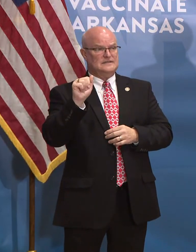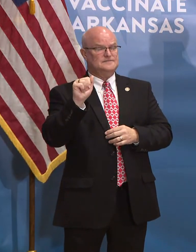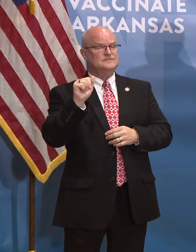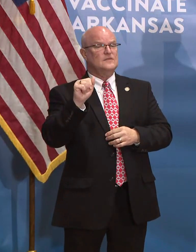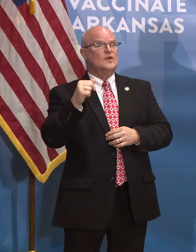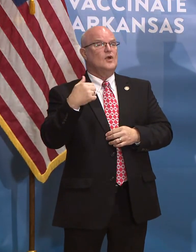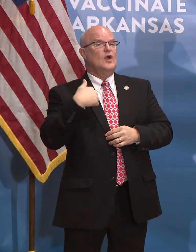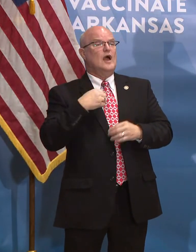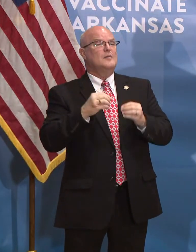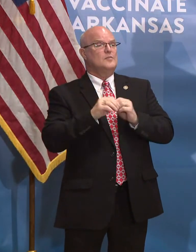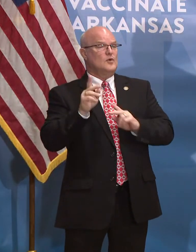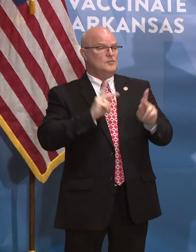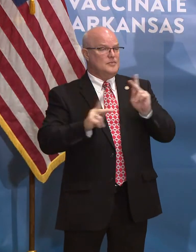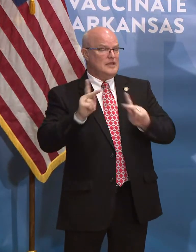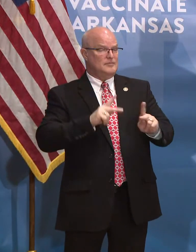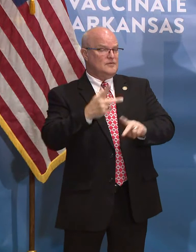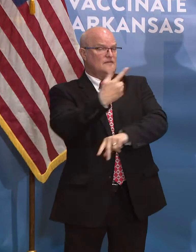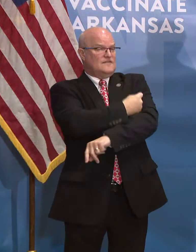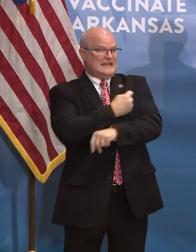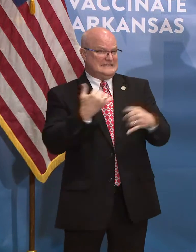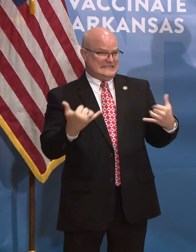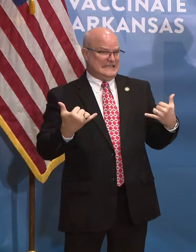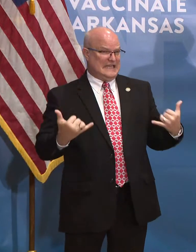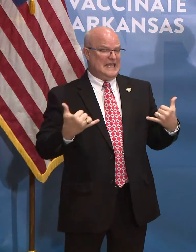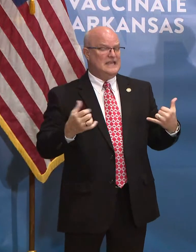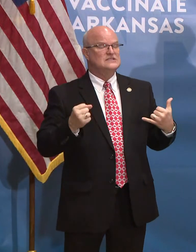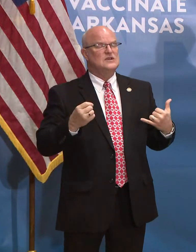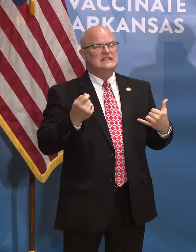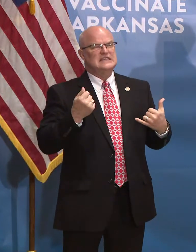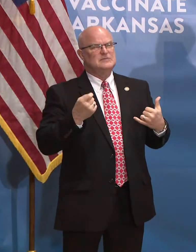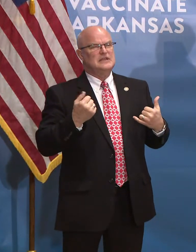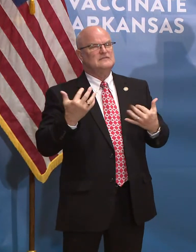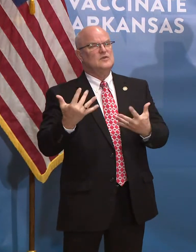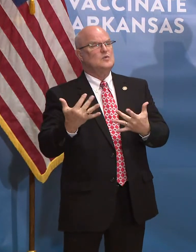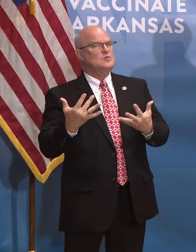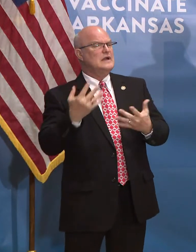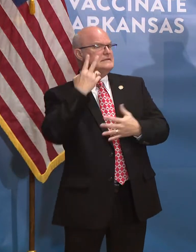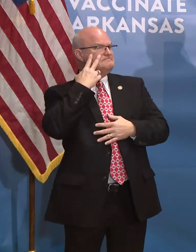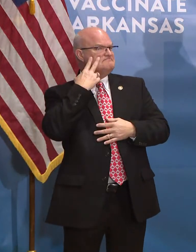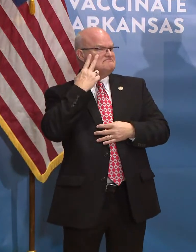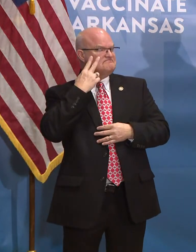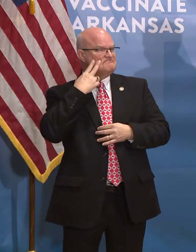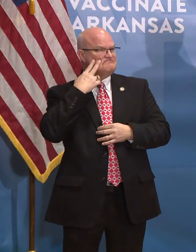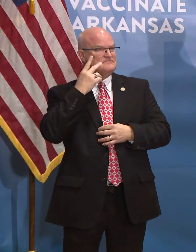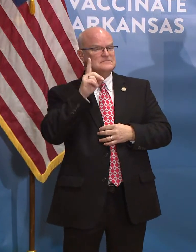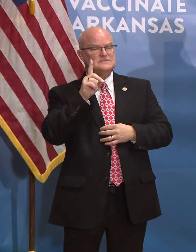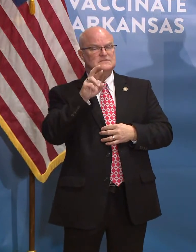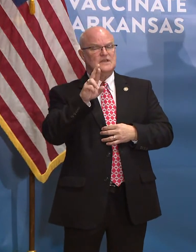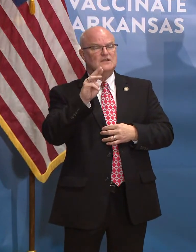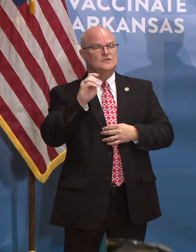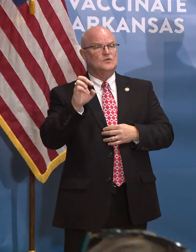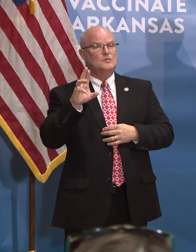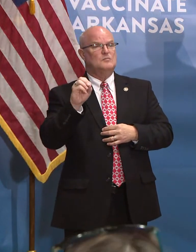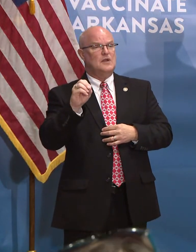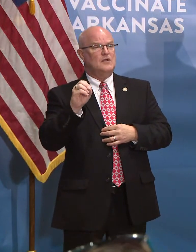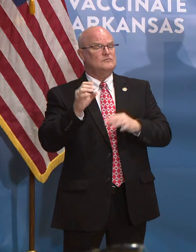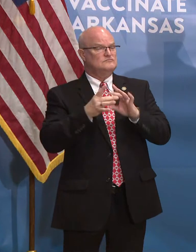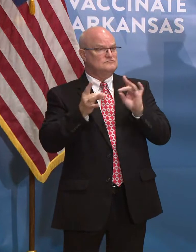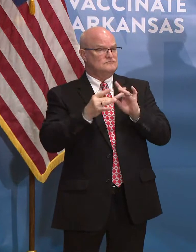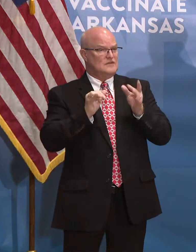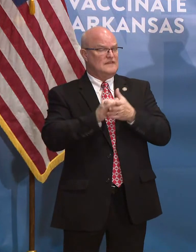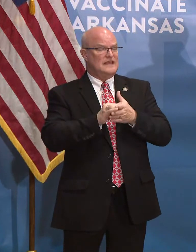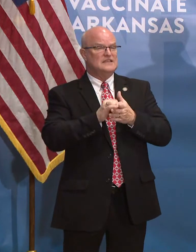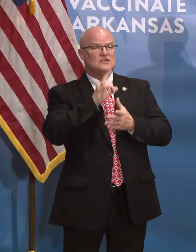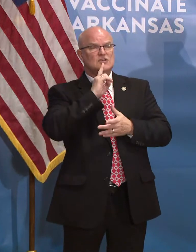We have more people that are vaccinated today. So it's a little bit of a wait and see. Dr. Romero makes a point, and others, that it's